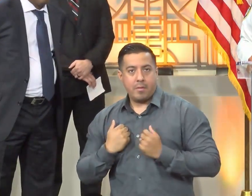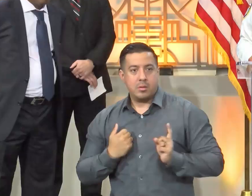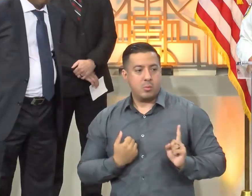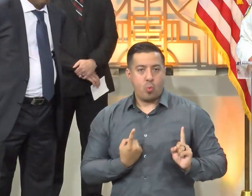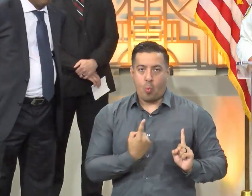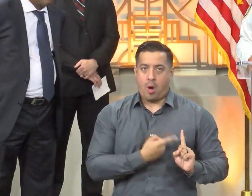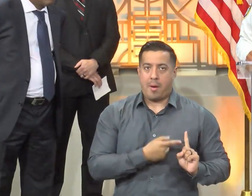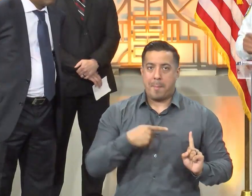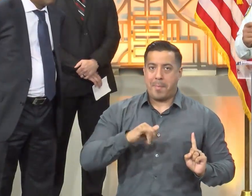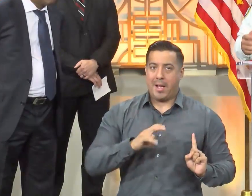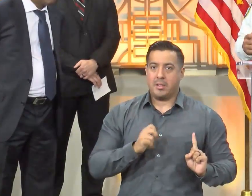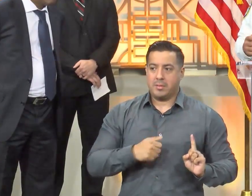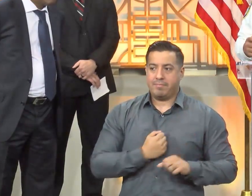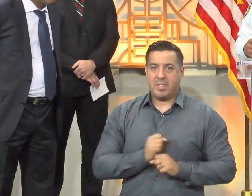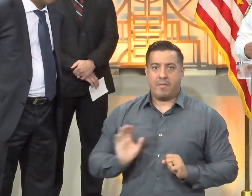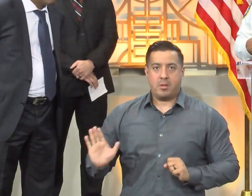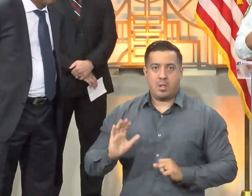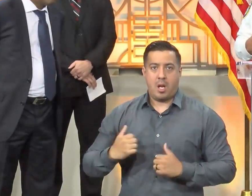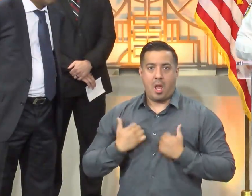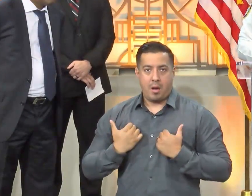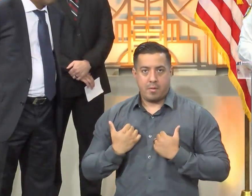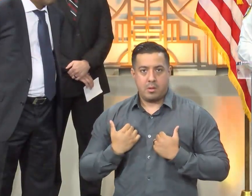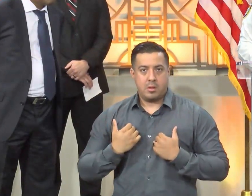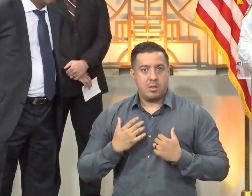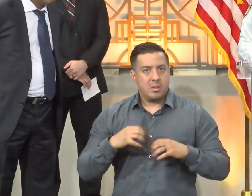time to help your community to